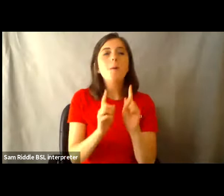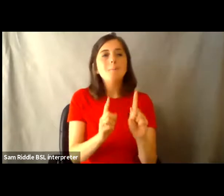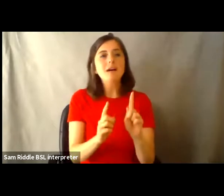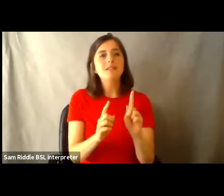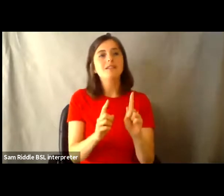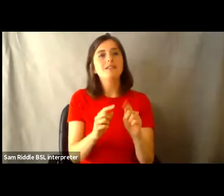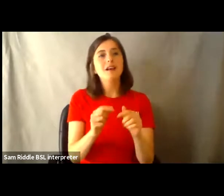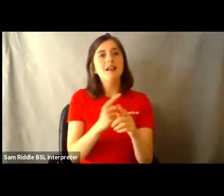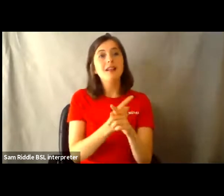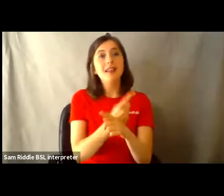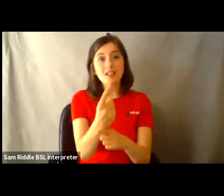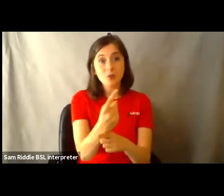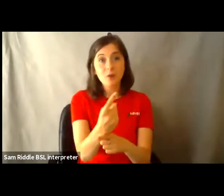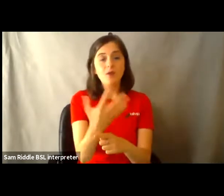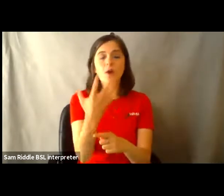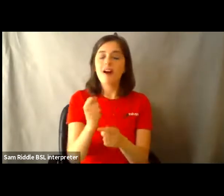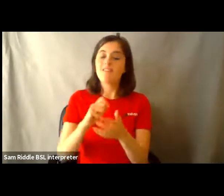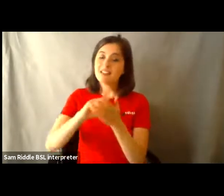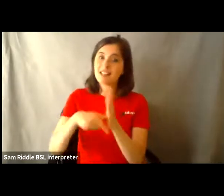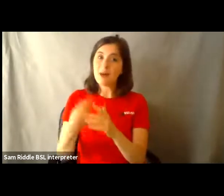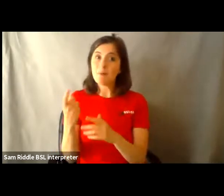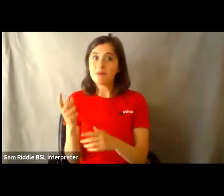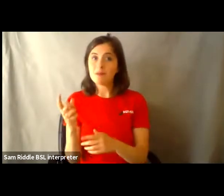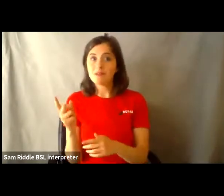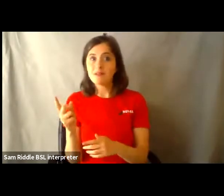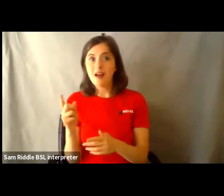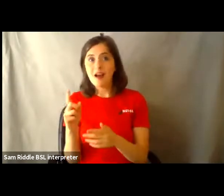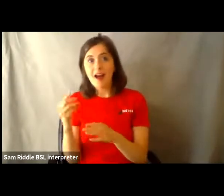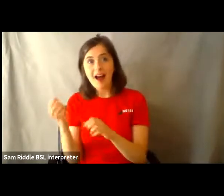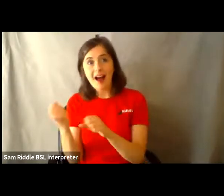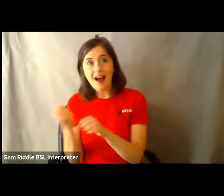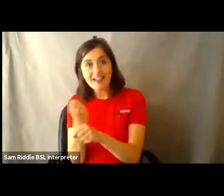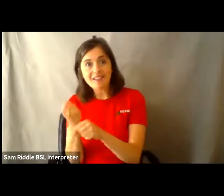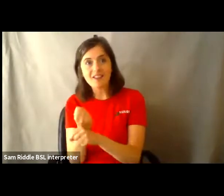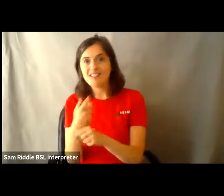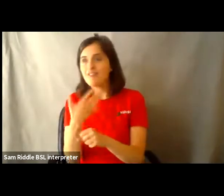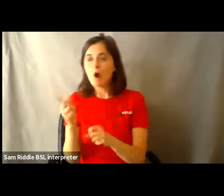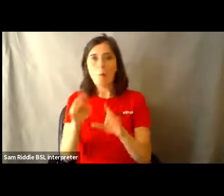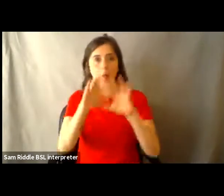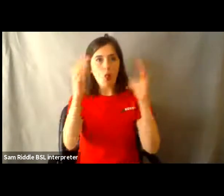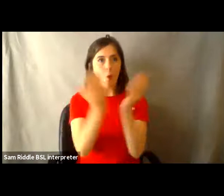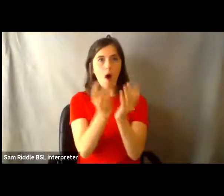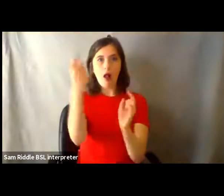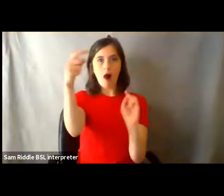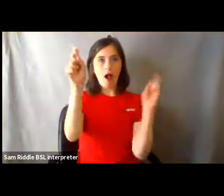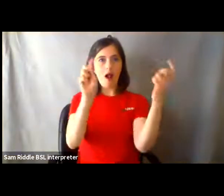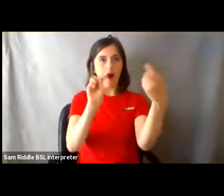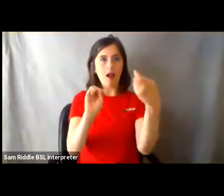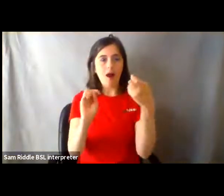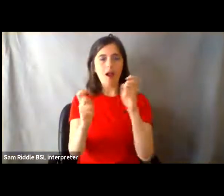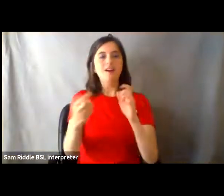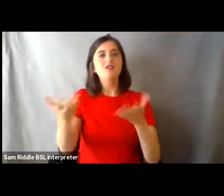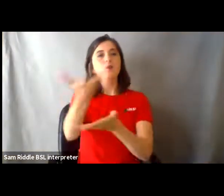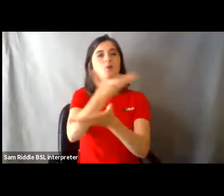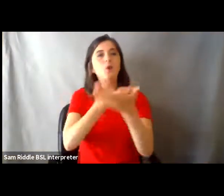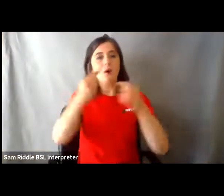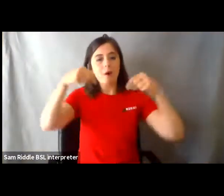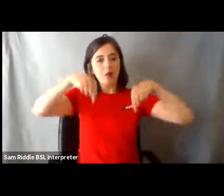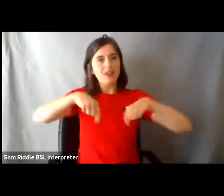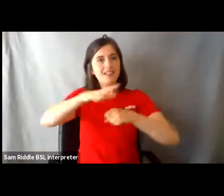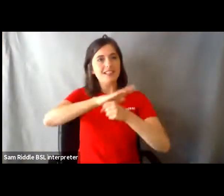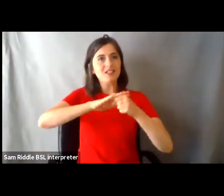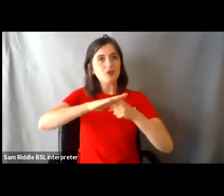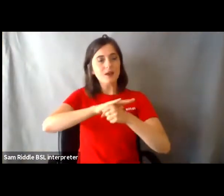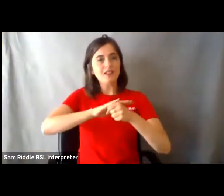bring together disabled activists from across the world to talk about the situation that we are now facing and how we can resist that. And we mustn't lose our